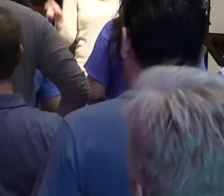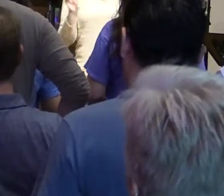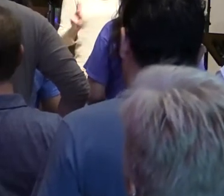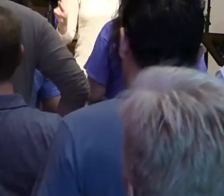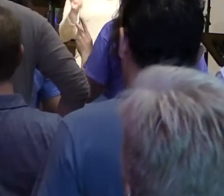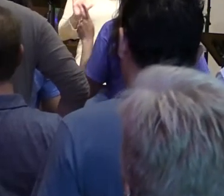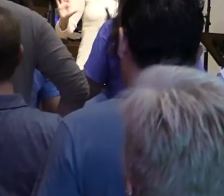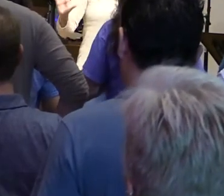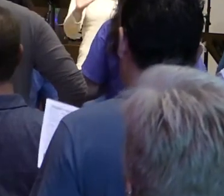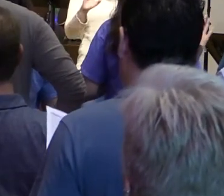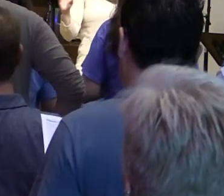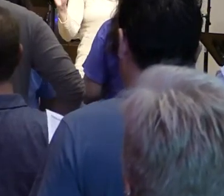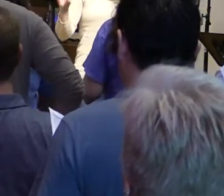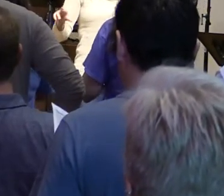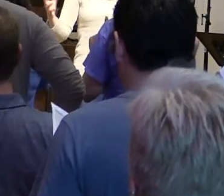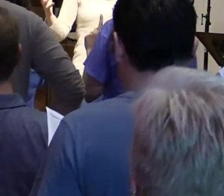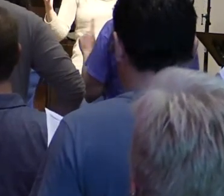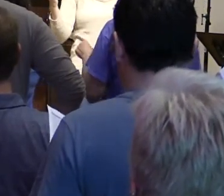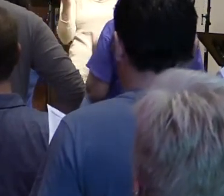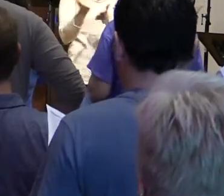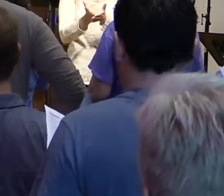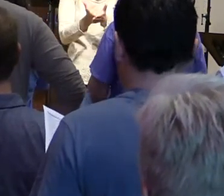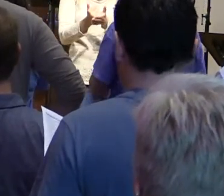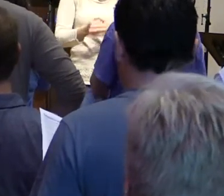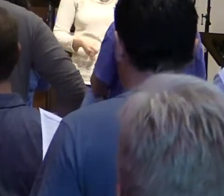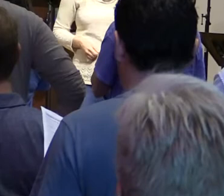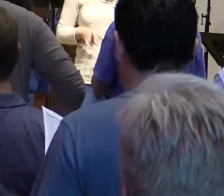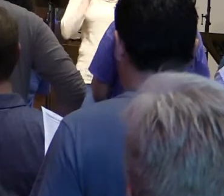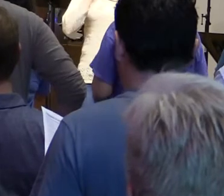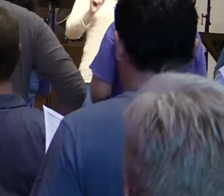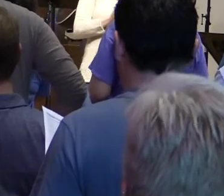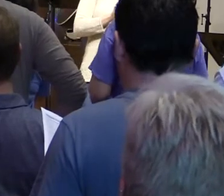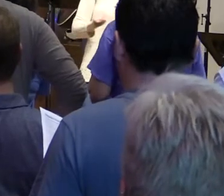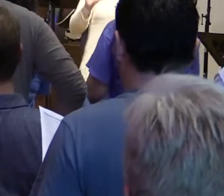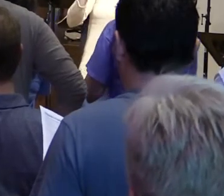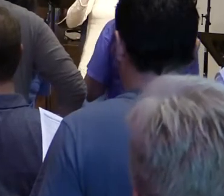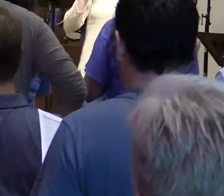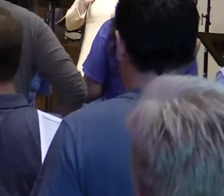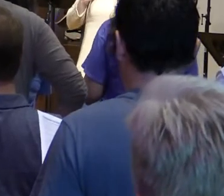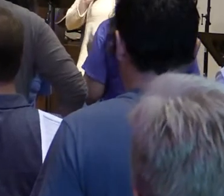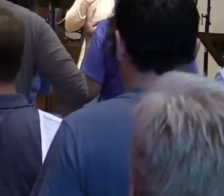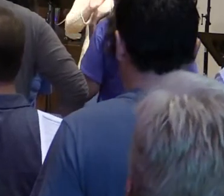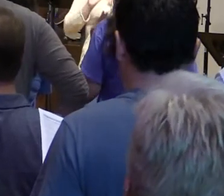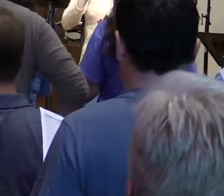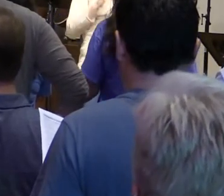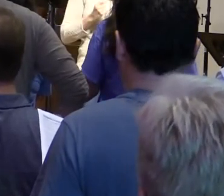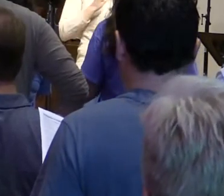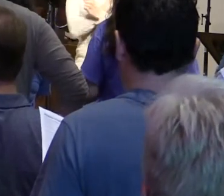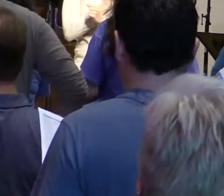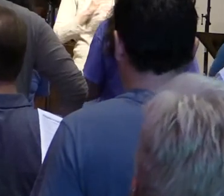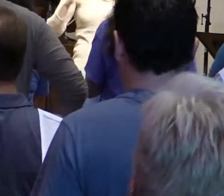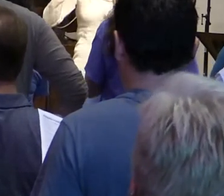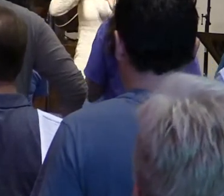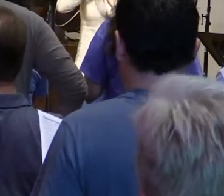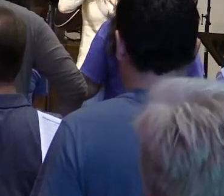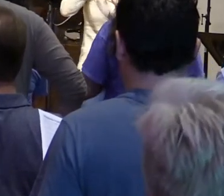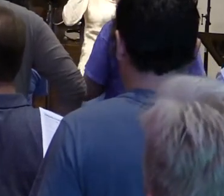And all the people said amen. Whoa, and all the people said